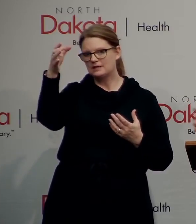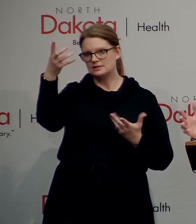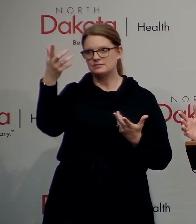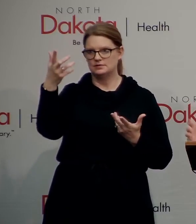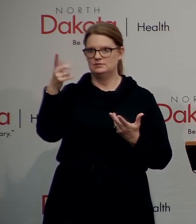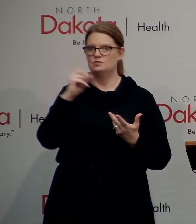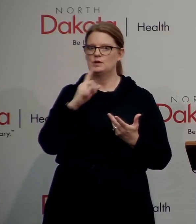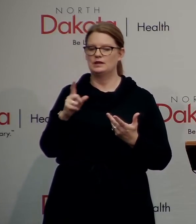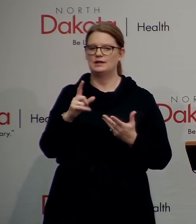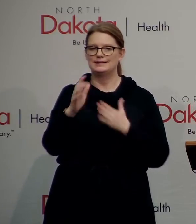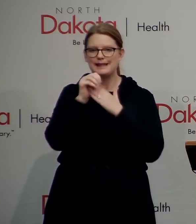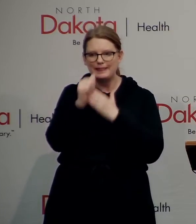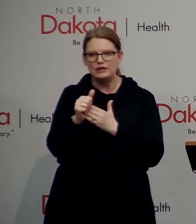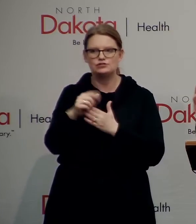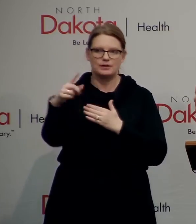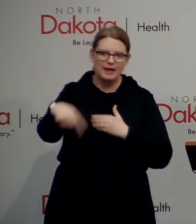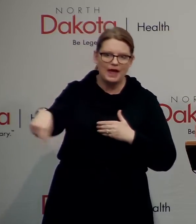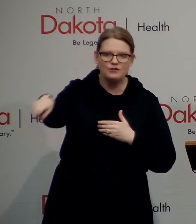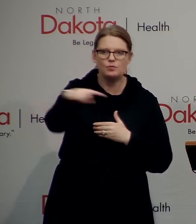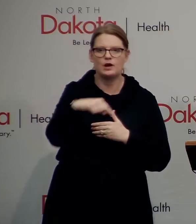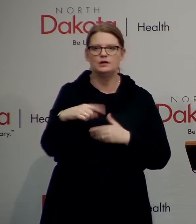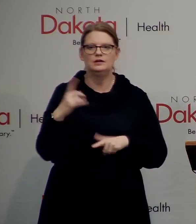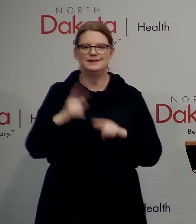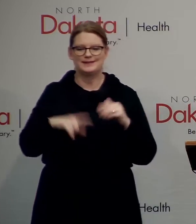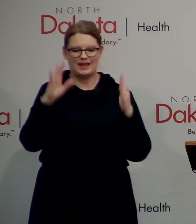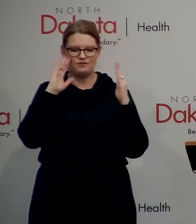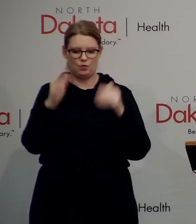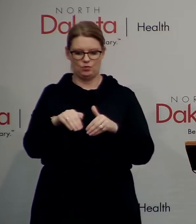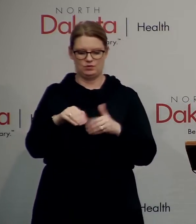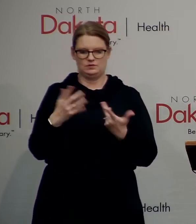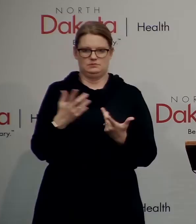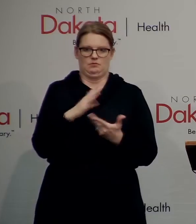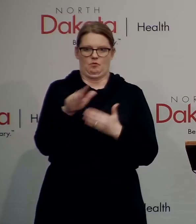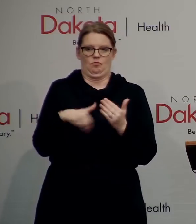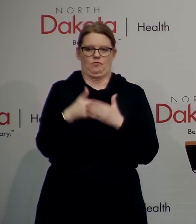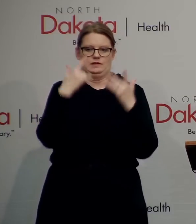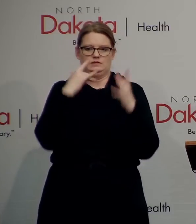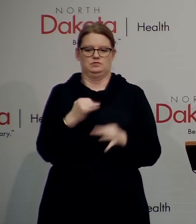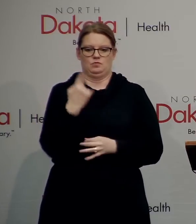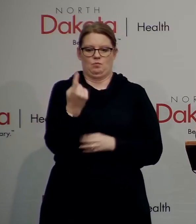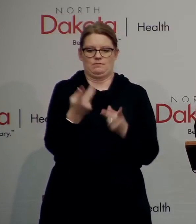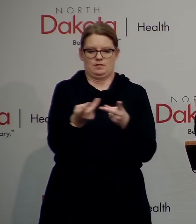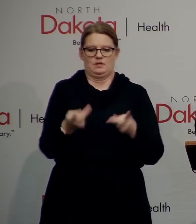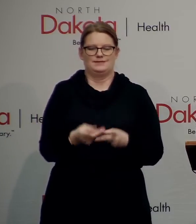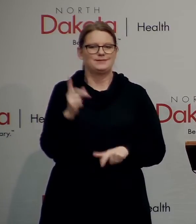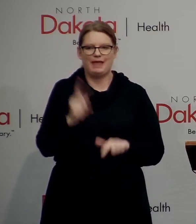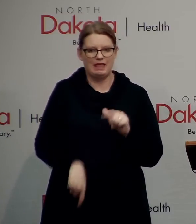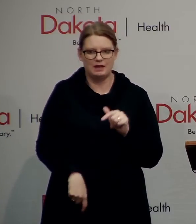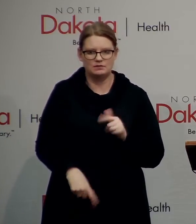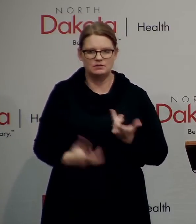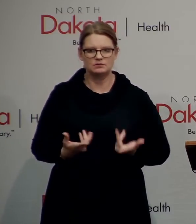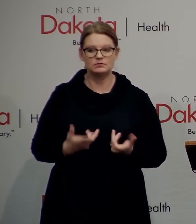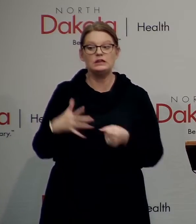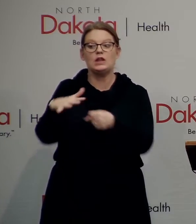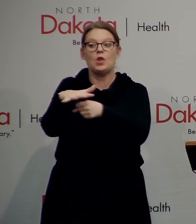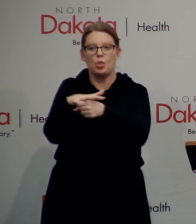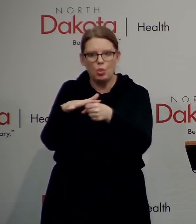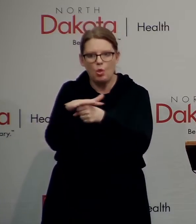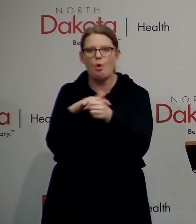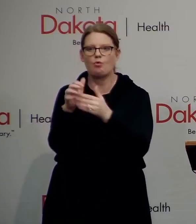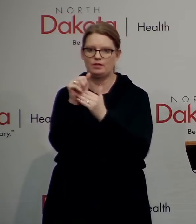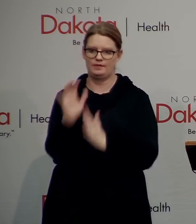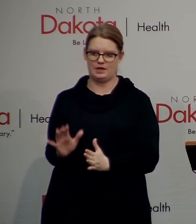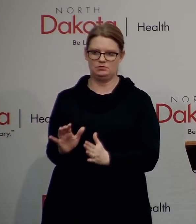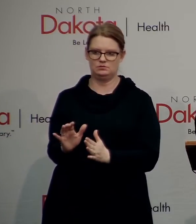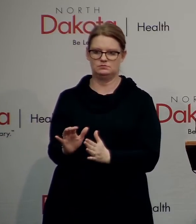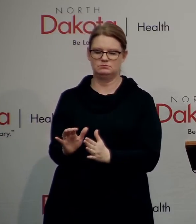emergency, is leadership everywhere. You can't concentrate all the decision-making in one location when local leaders have the ability